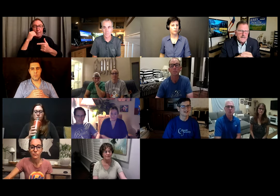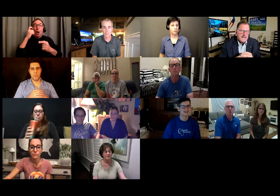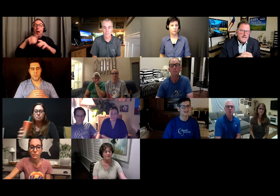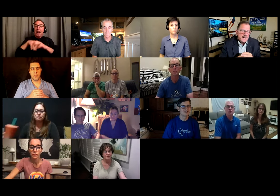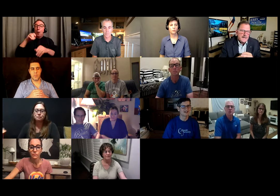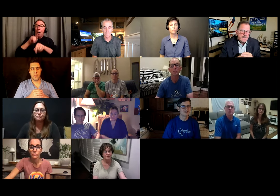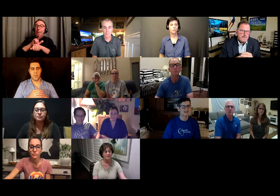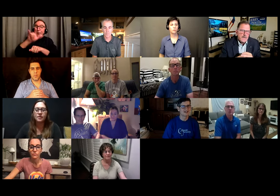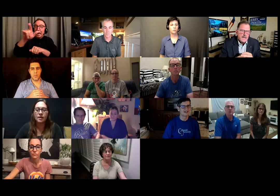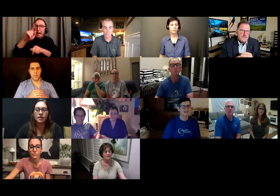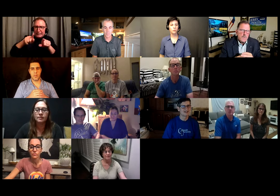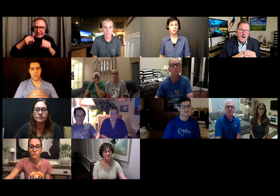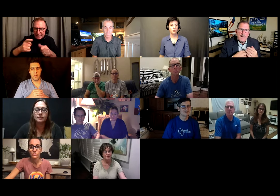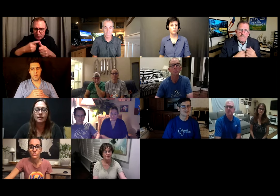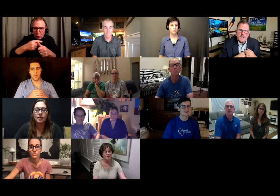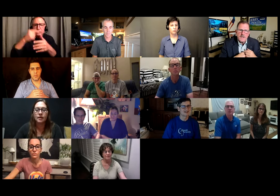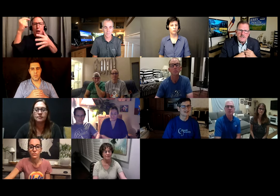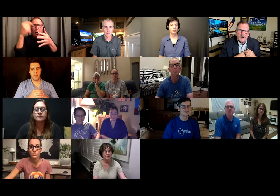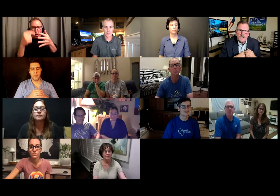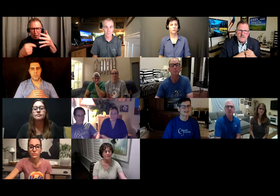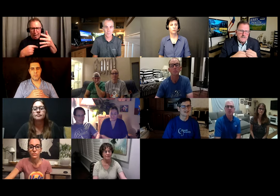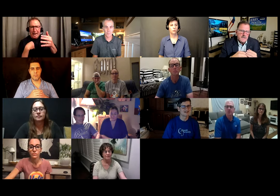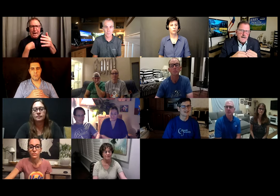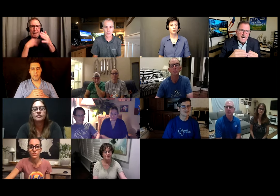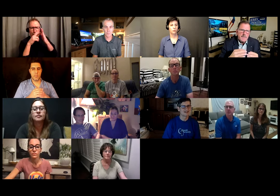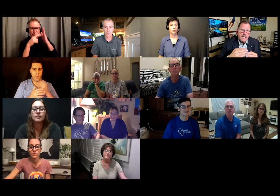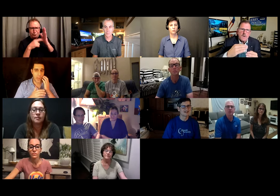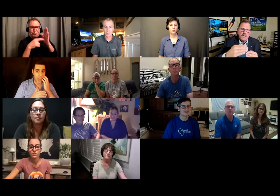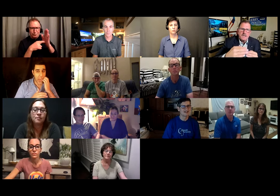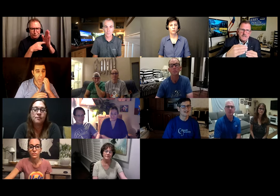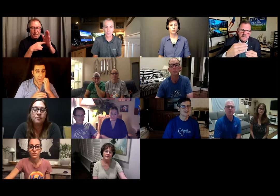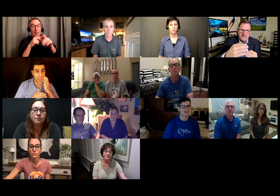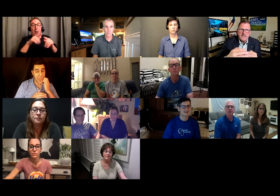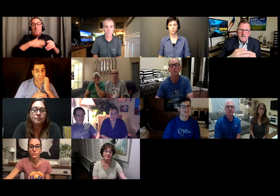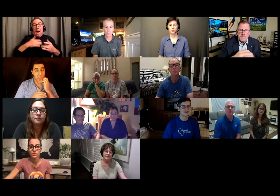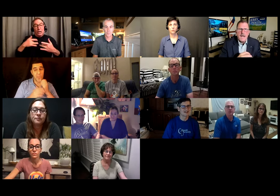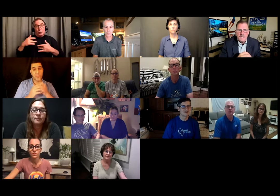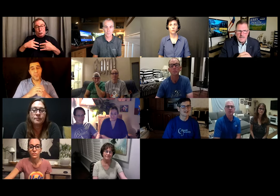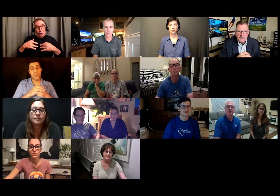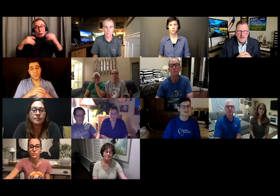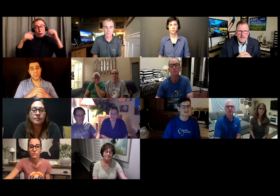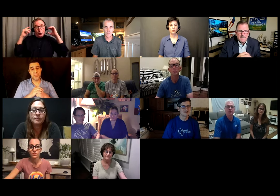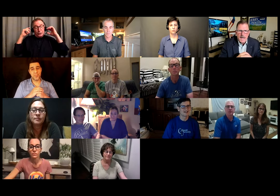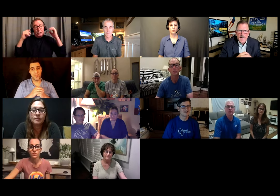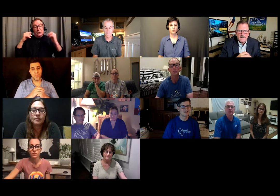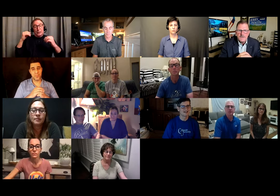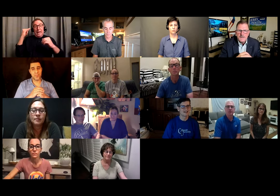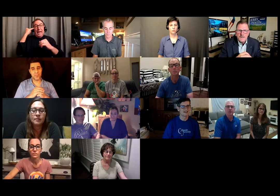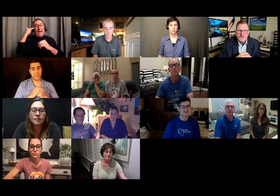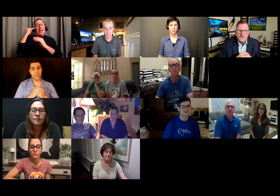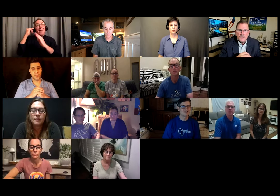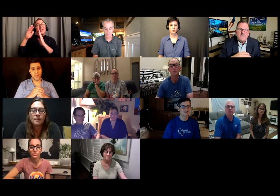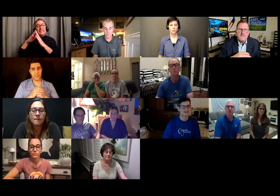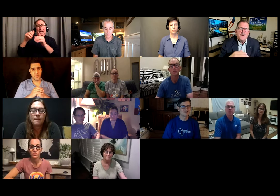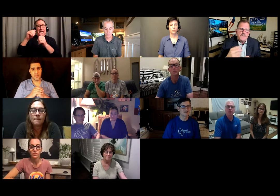fly. So where I'm really concerned is how many ordinances the city might have